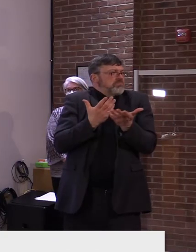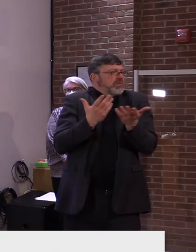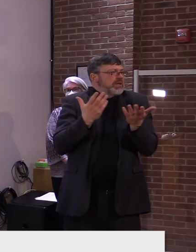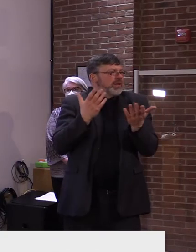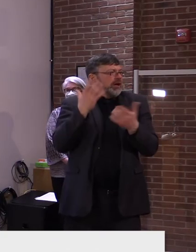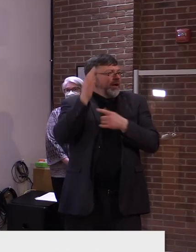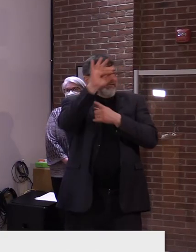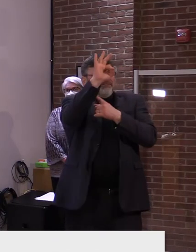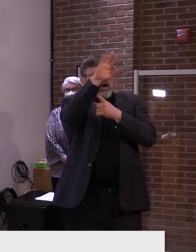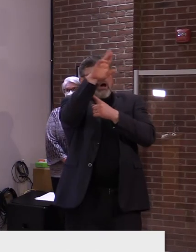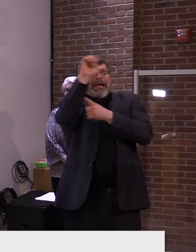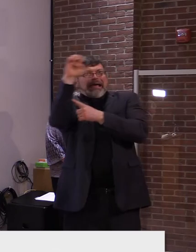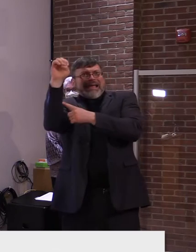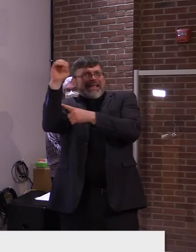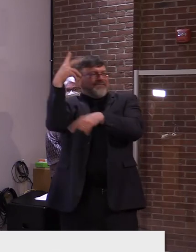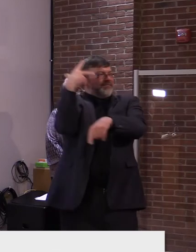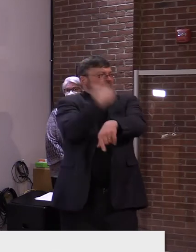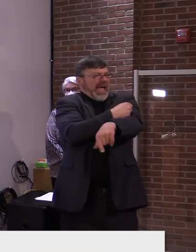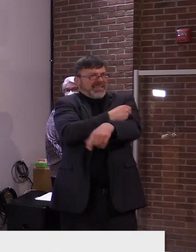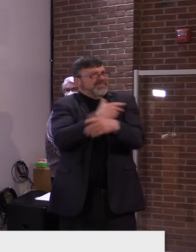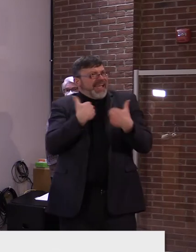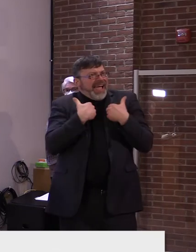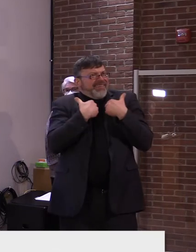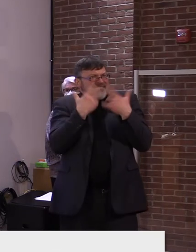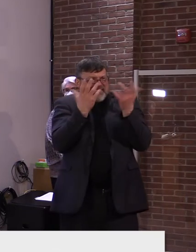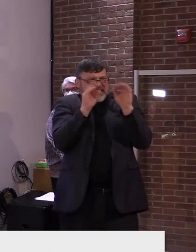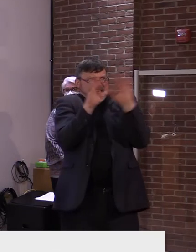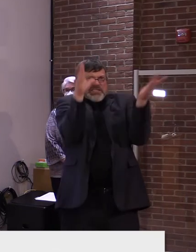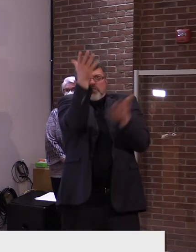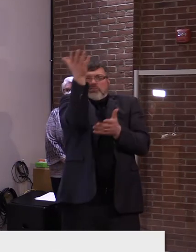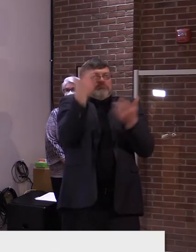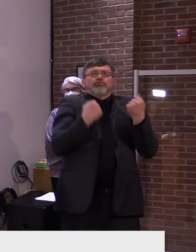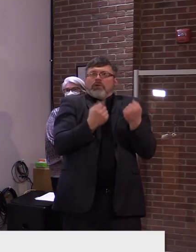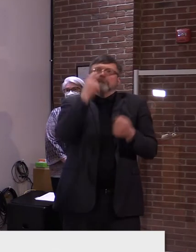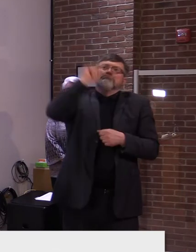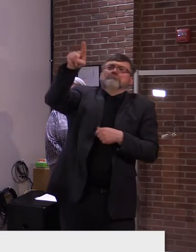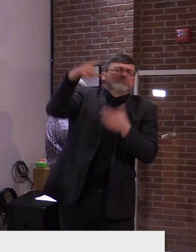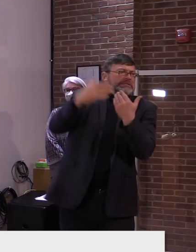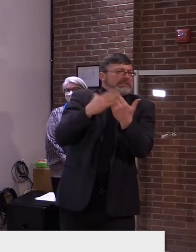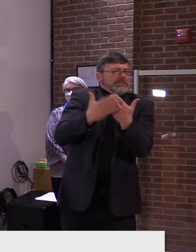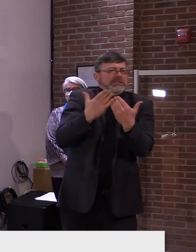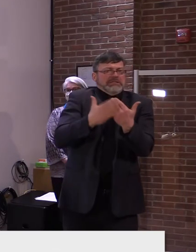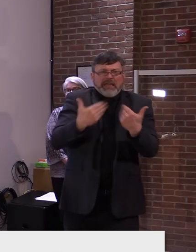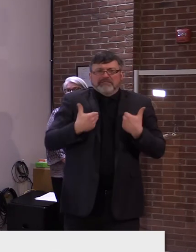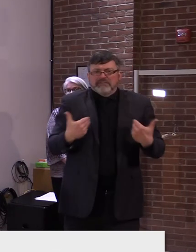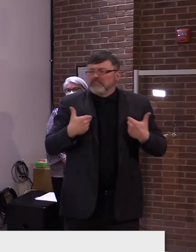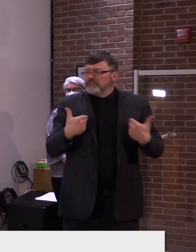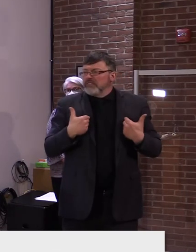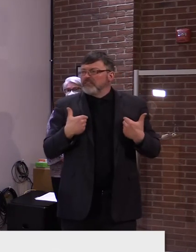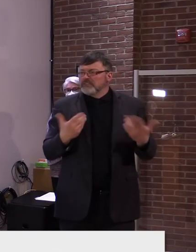to go, which would be the health department website. So those are some of the things we talked about.